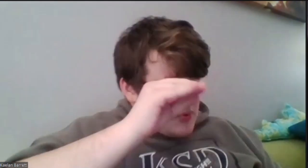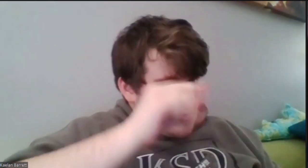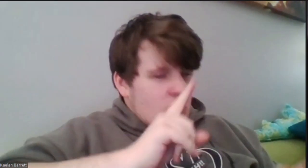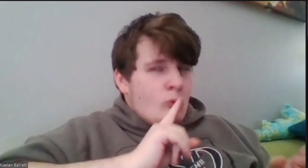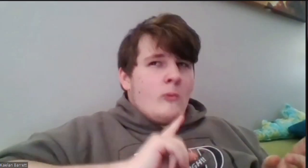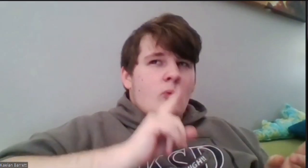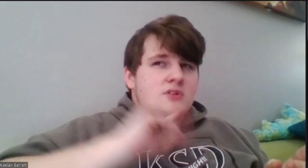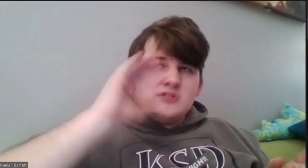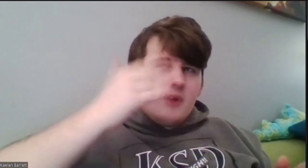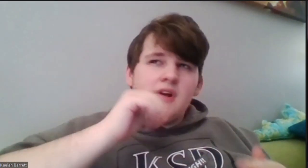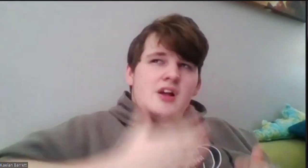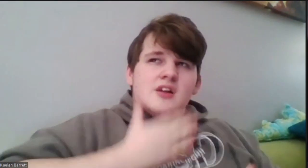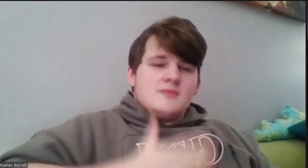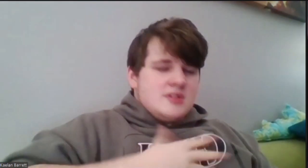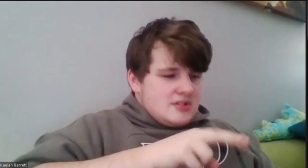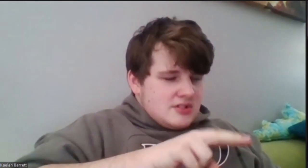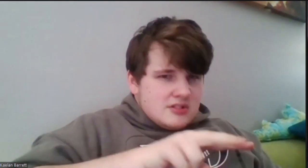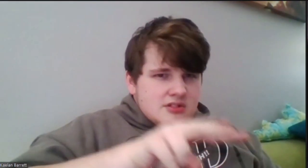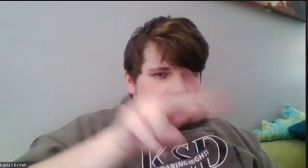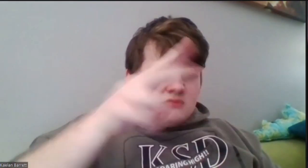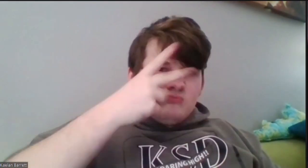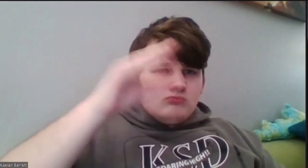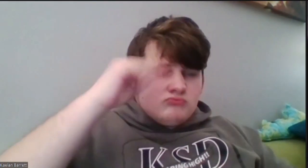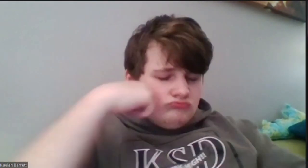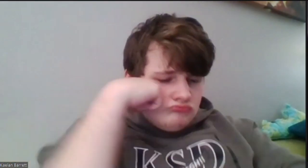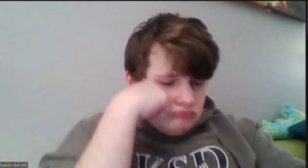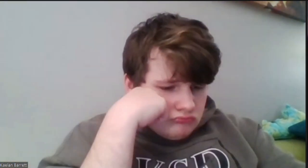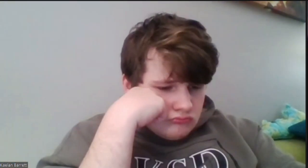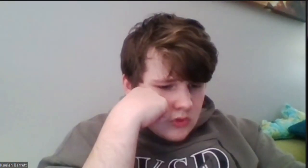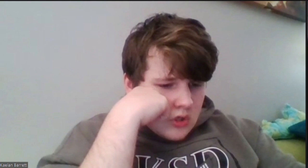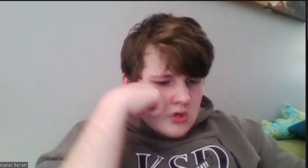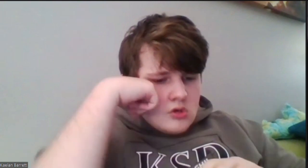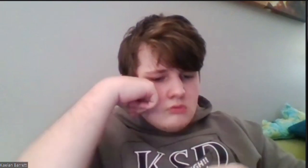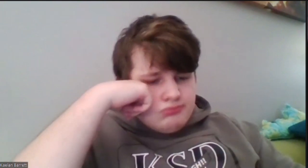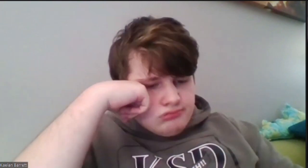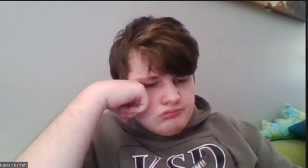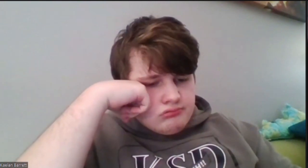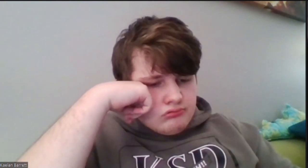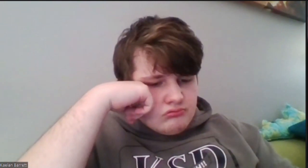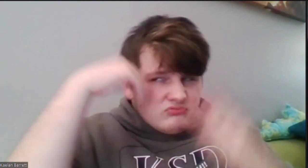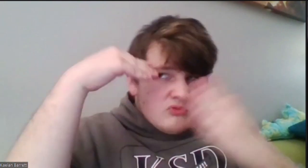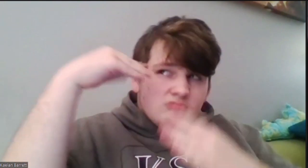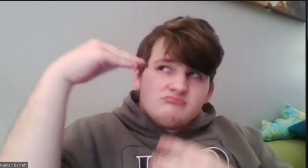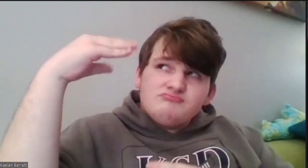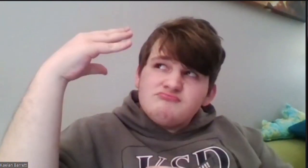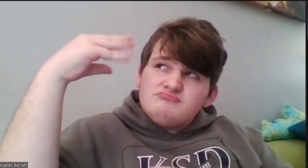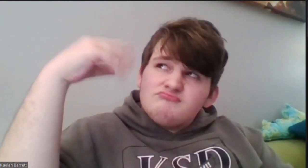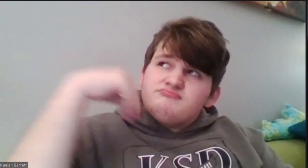So what do you mean? Well, the boy there, he's not happy. Look at him. Look how he's sitting. Sitting with his